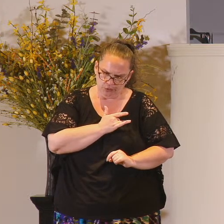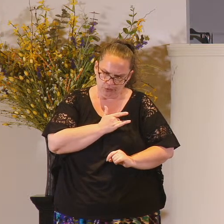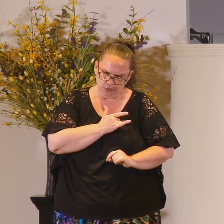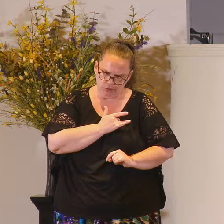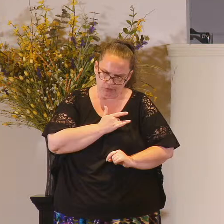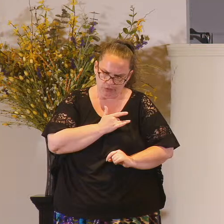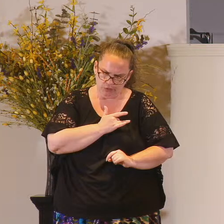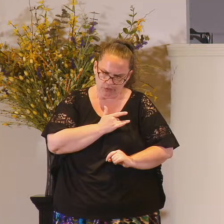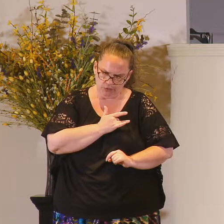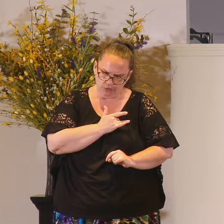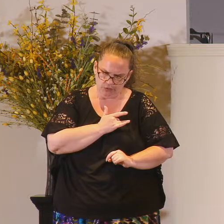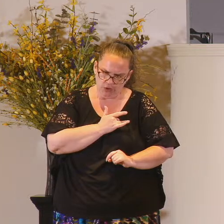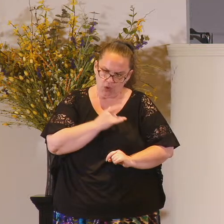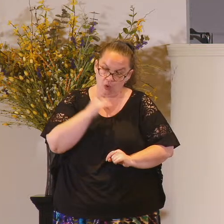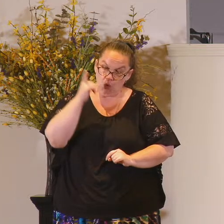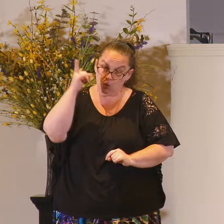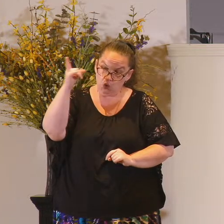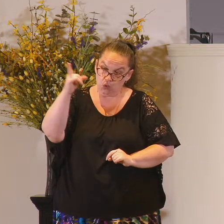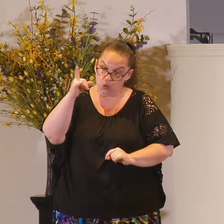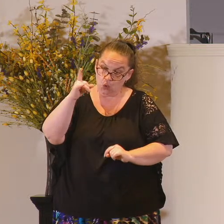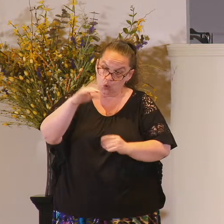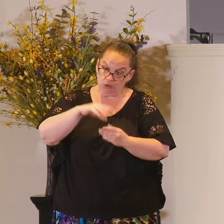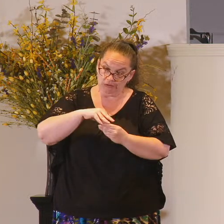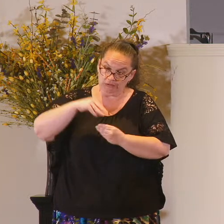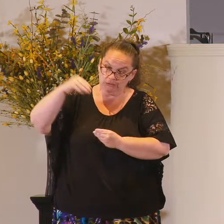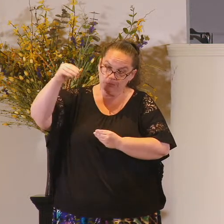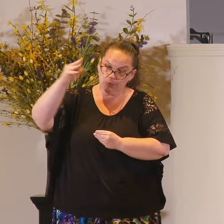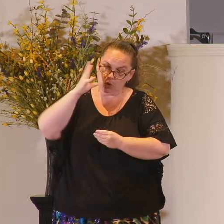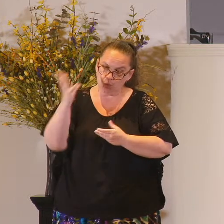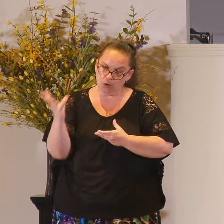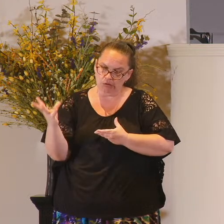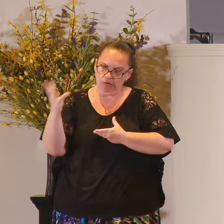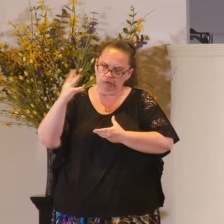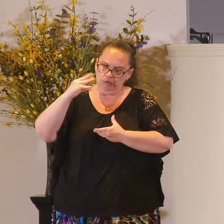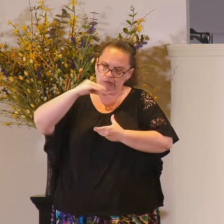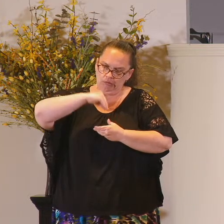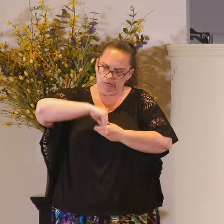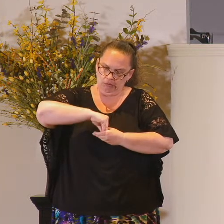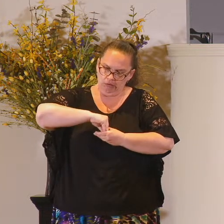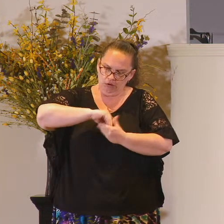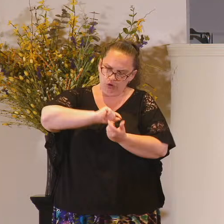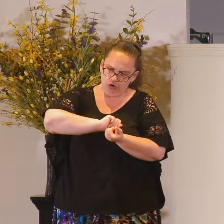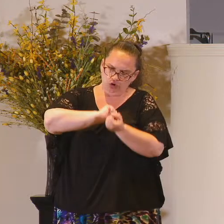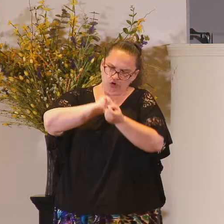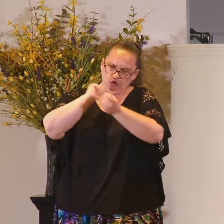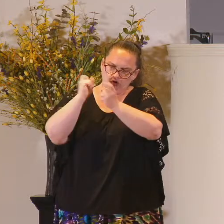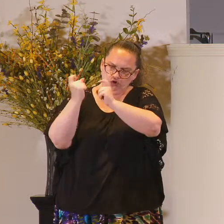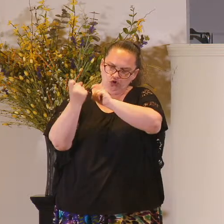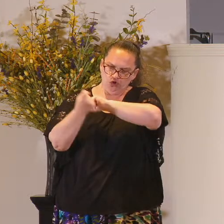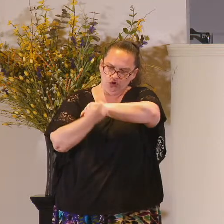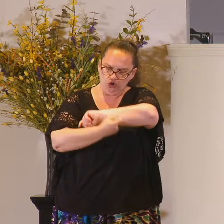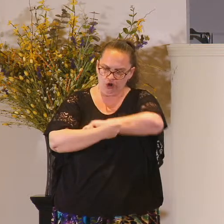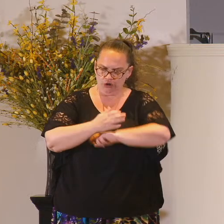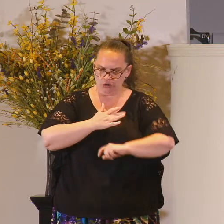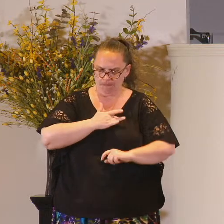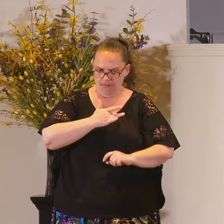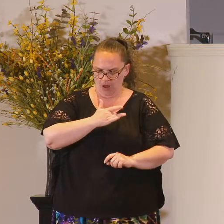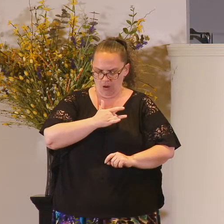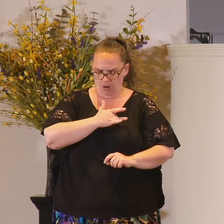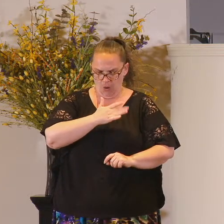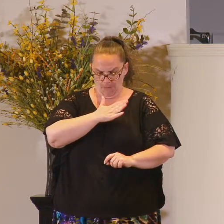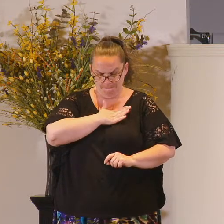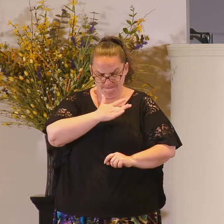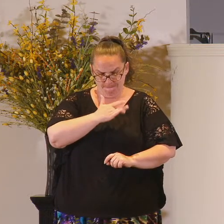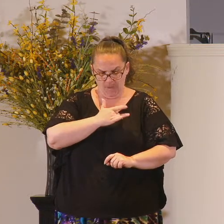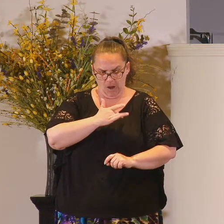That your indwelling spirit will transform our hearts into hearts that look